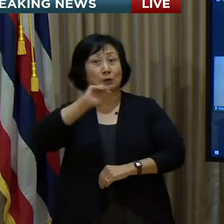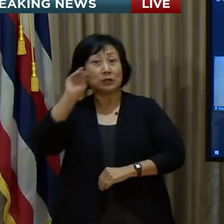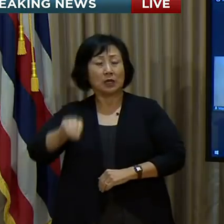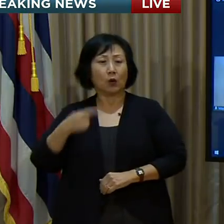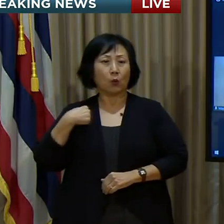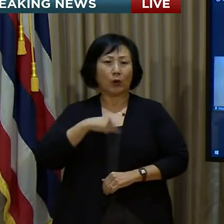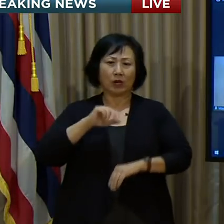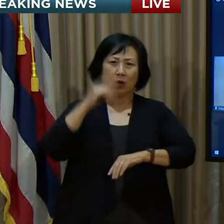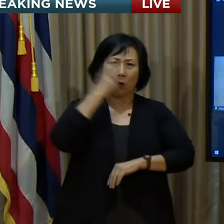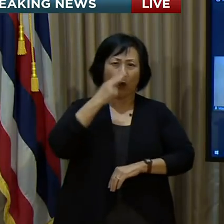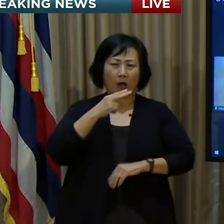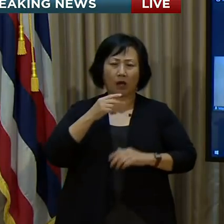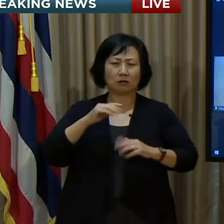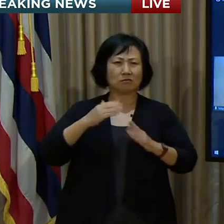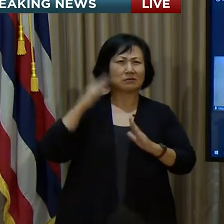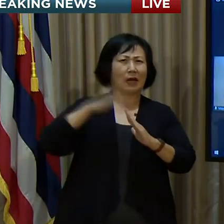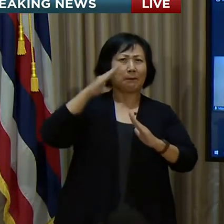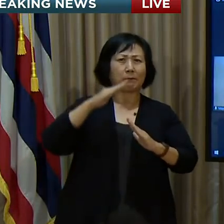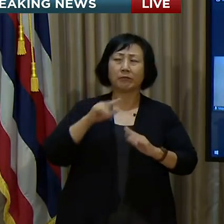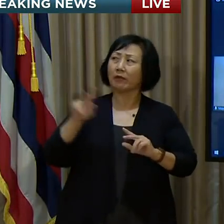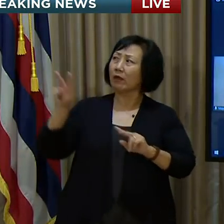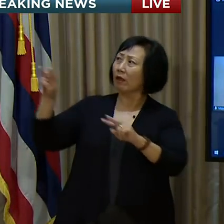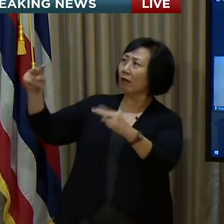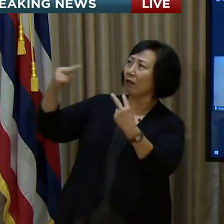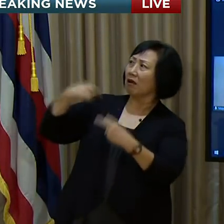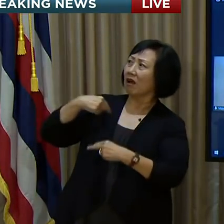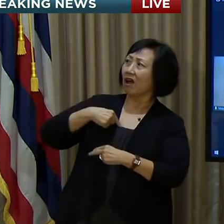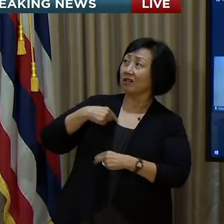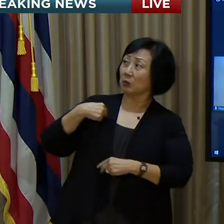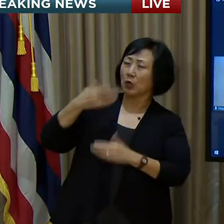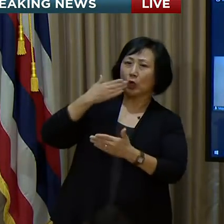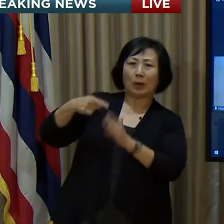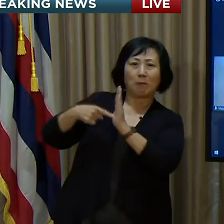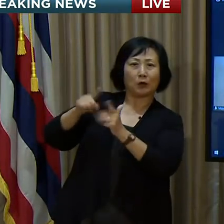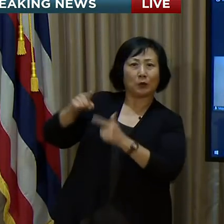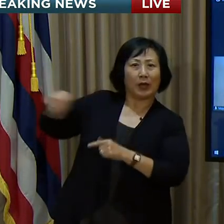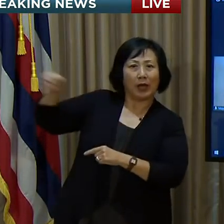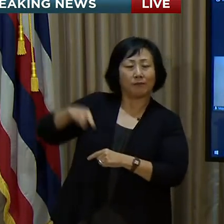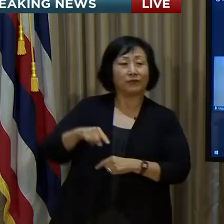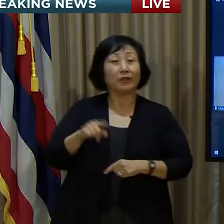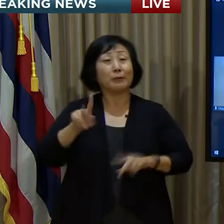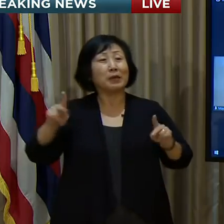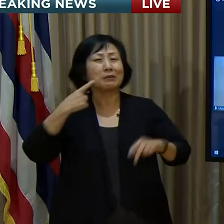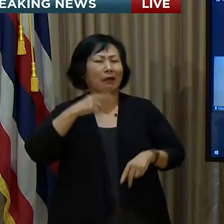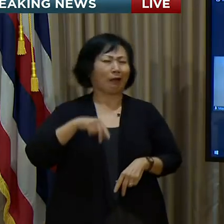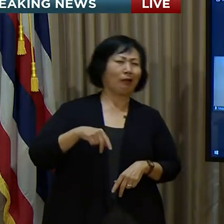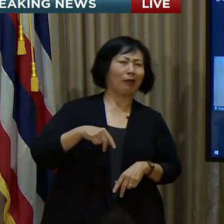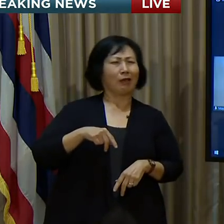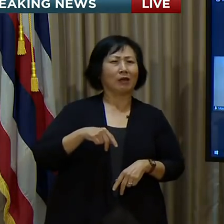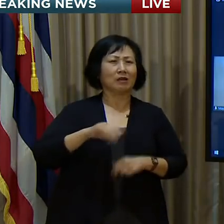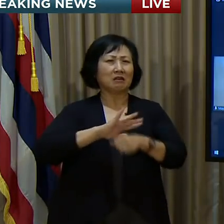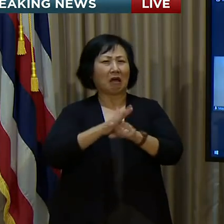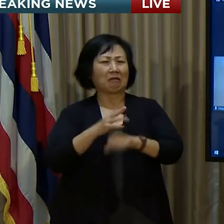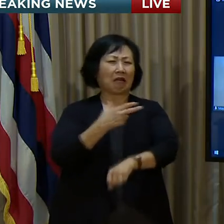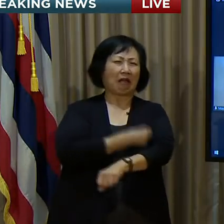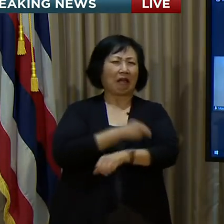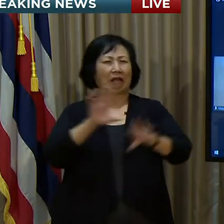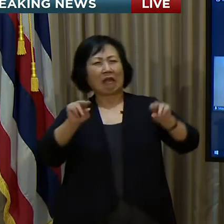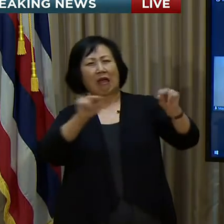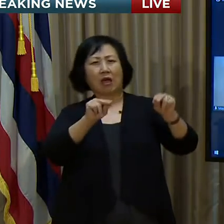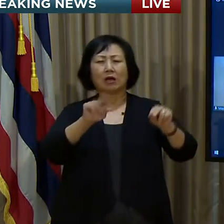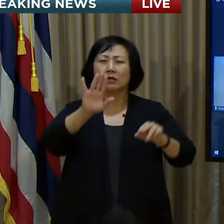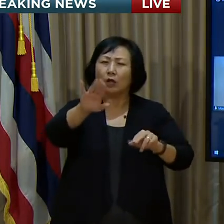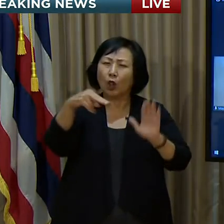rest of the nation as far as vaccinations are concerned. For those naysayers out there, check the medical facts, not